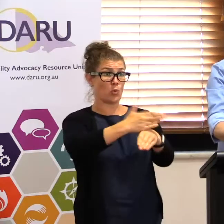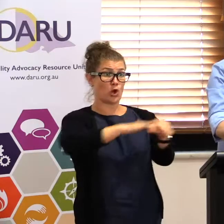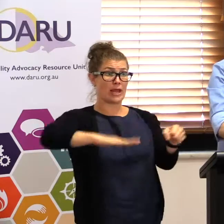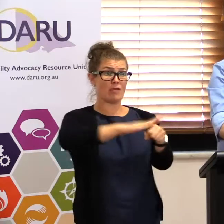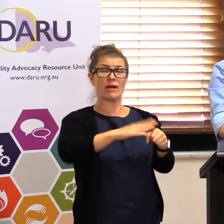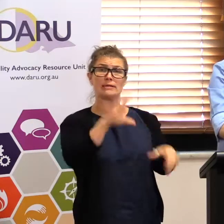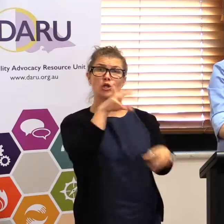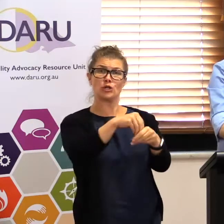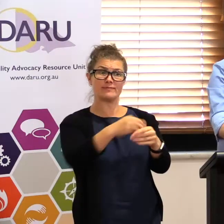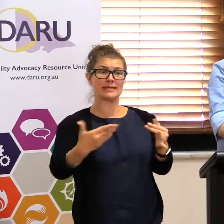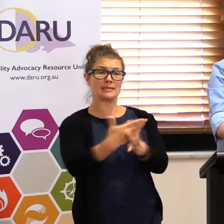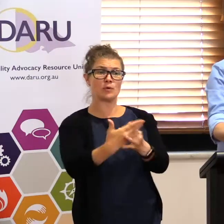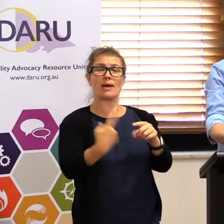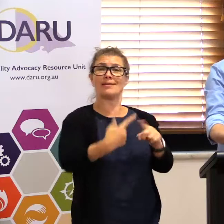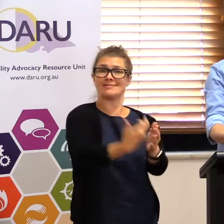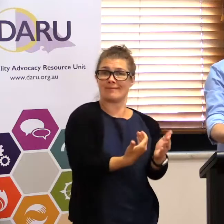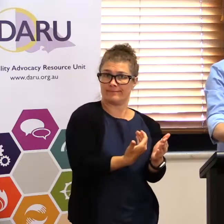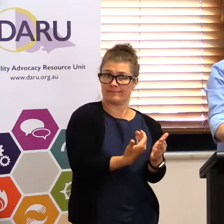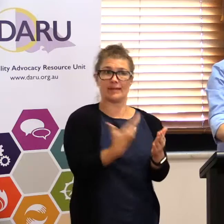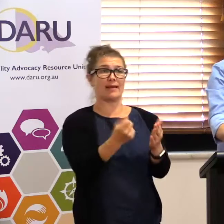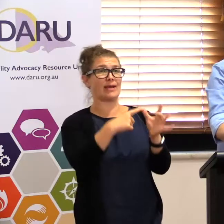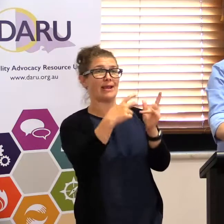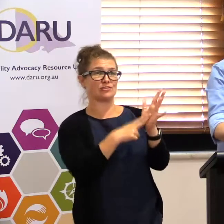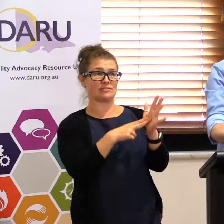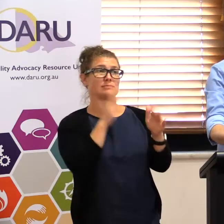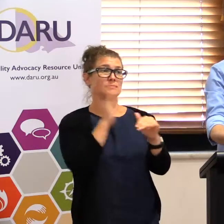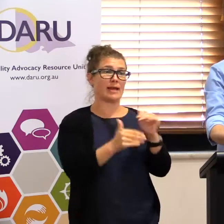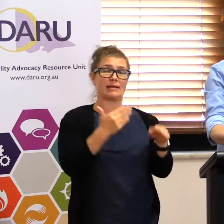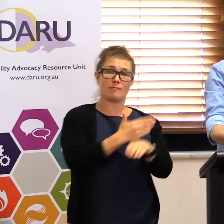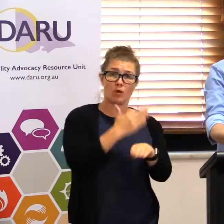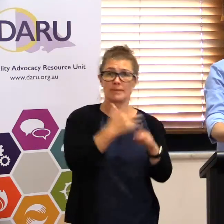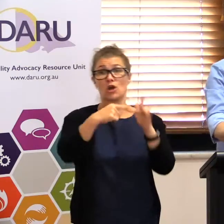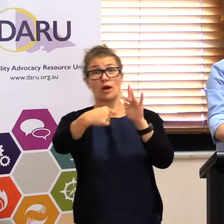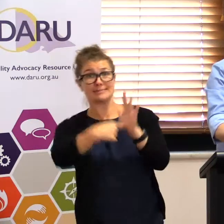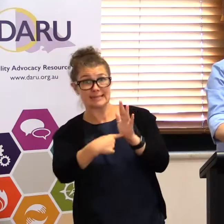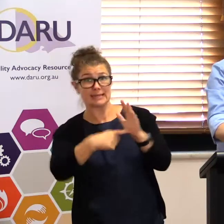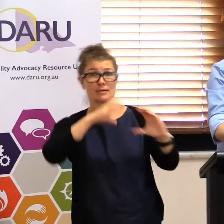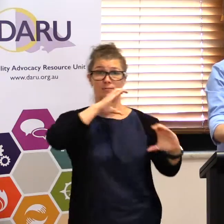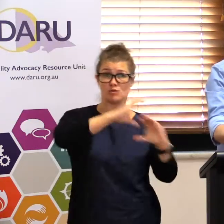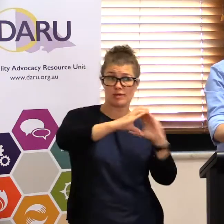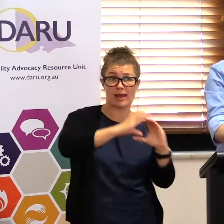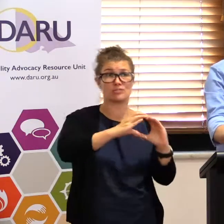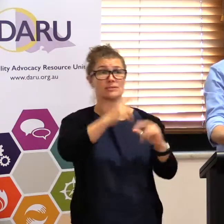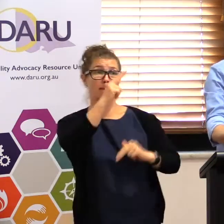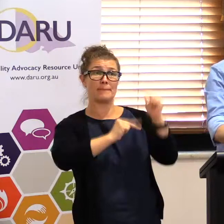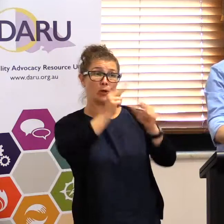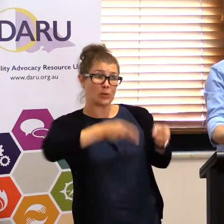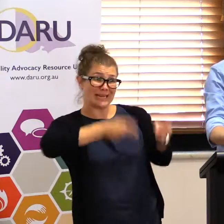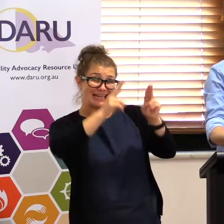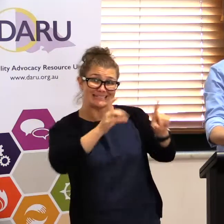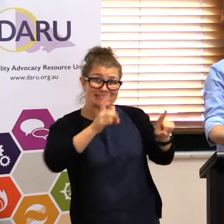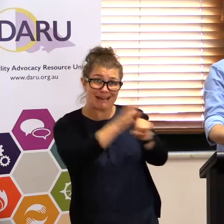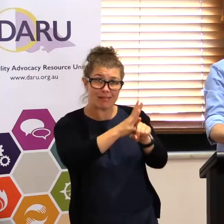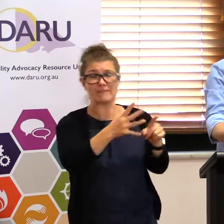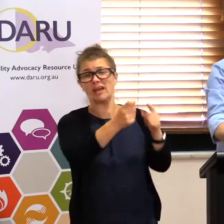inclusive, accessible and safe. So there's actions around employment, IT, communications, buildings, so on and so